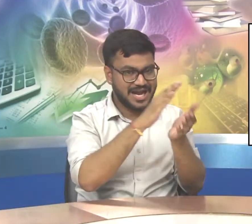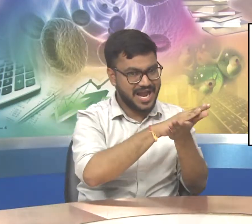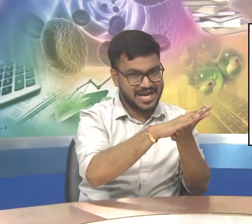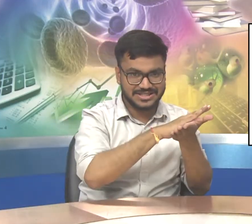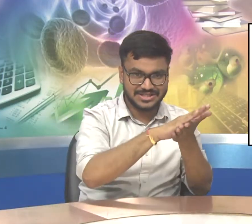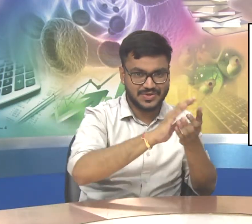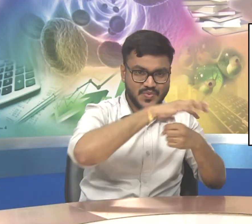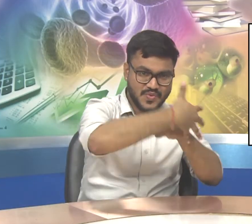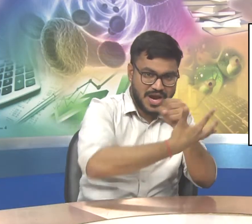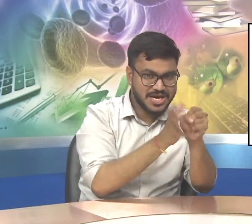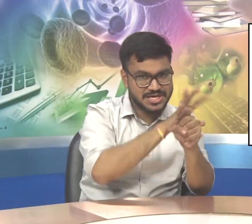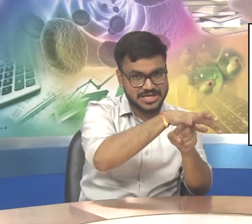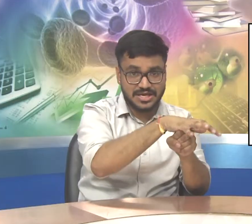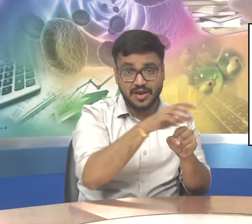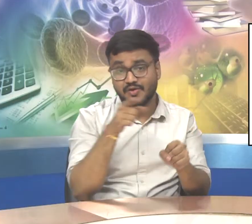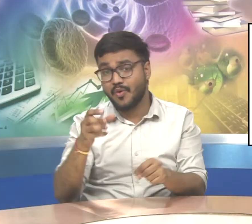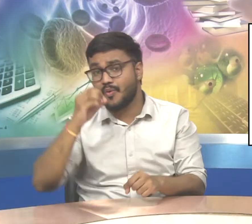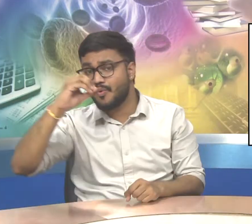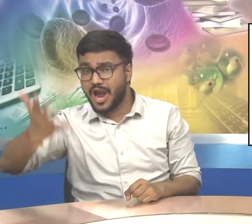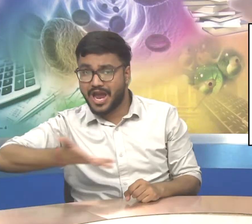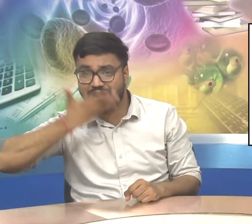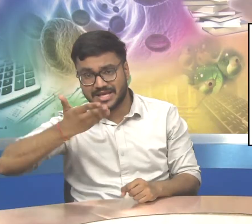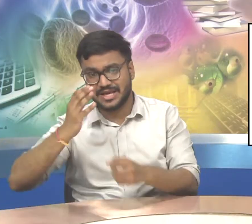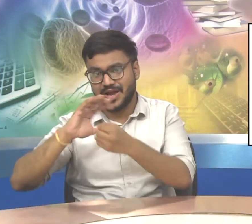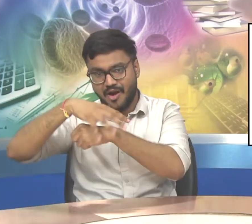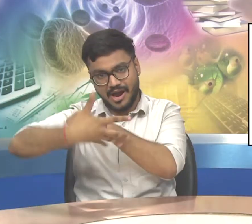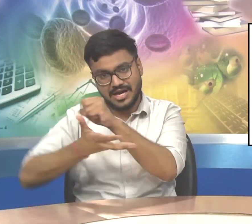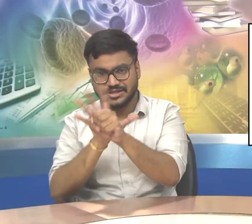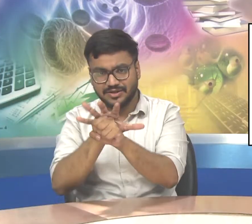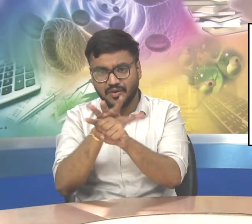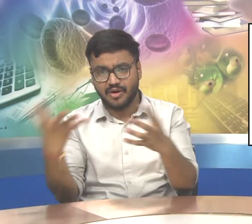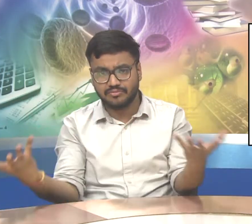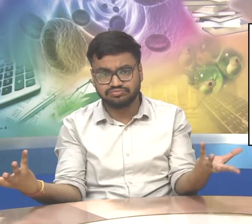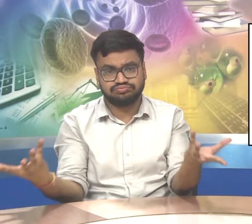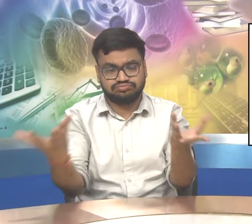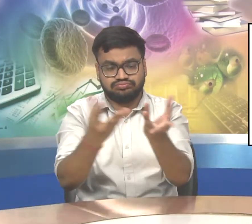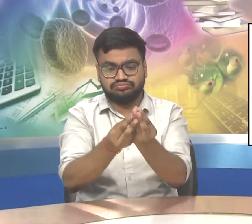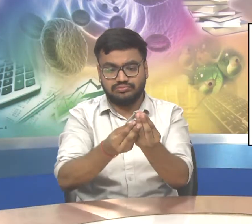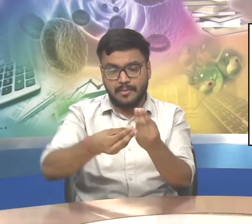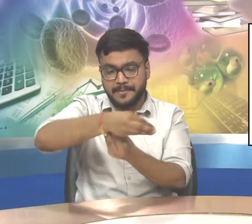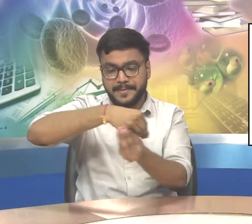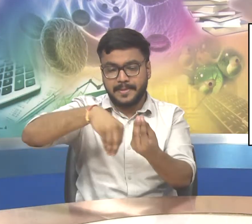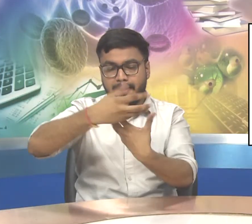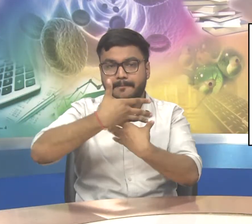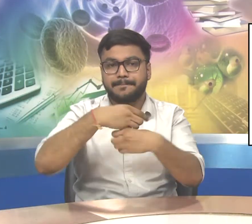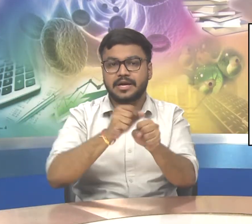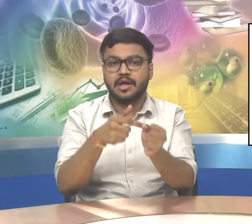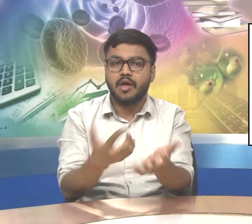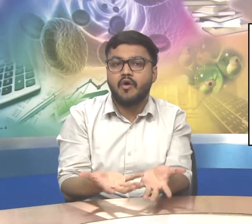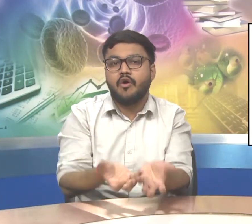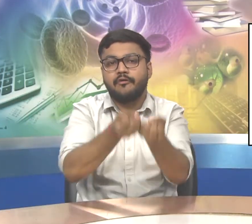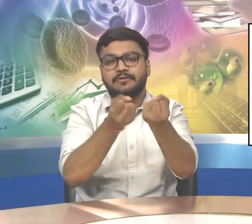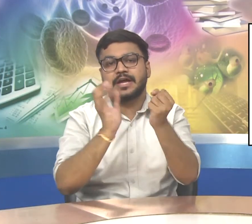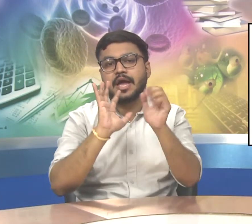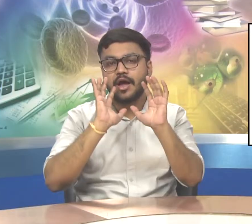So he made a simple guess that one hydrogen atom combines with one oxygen atom.